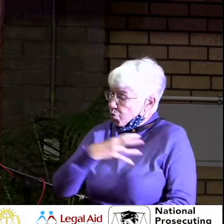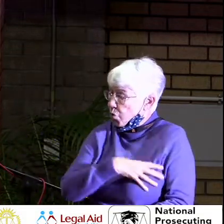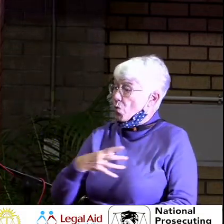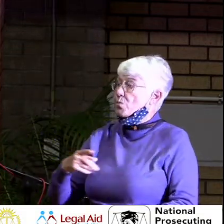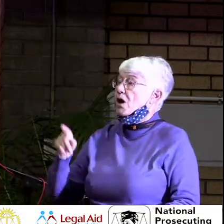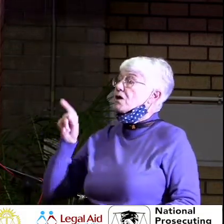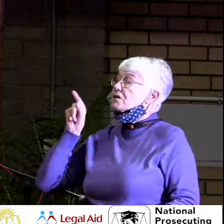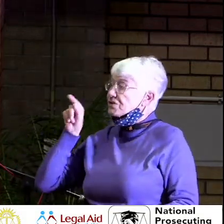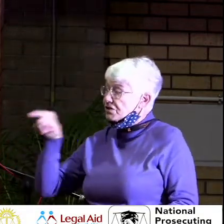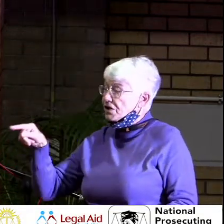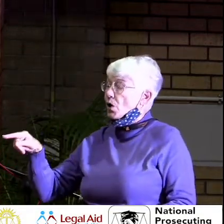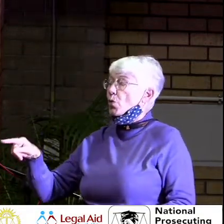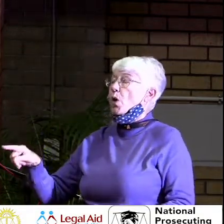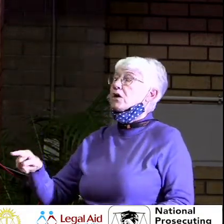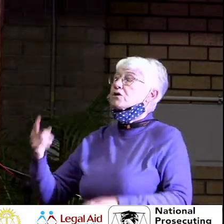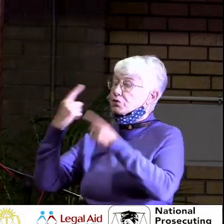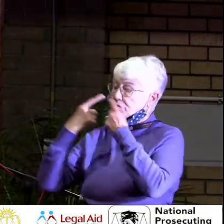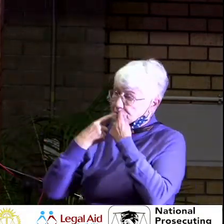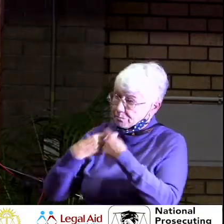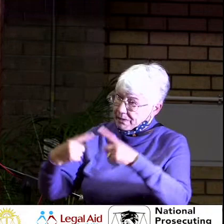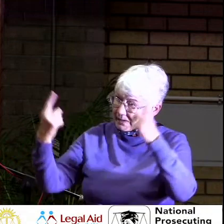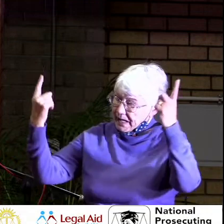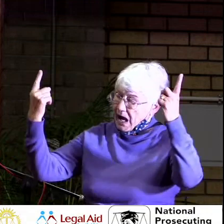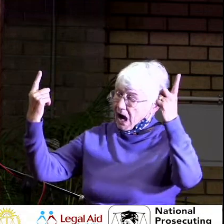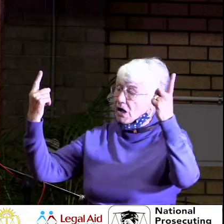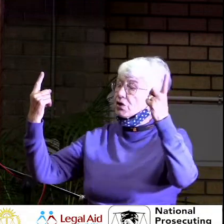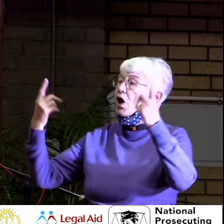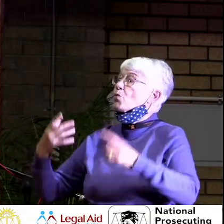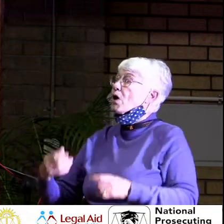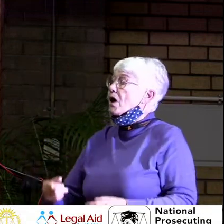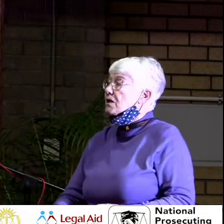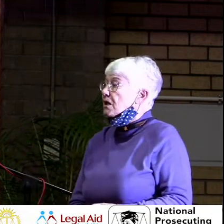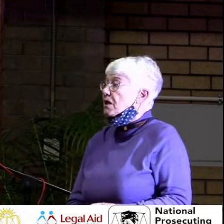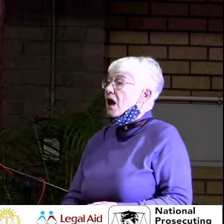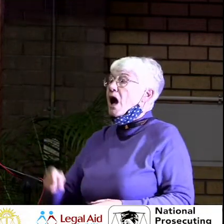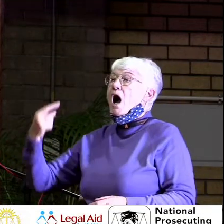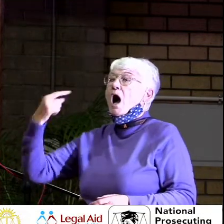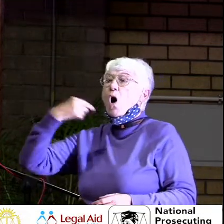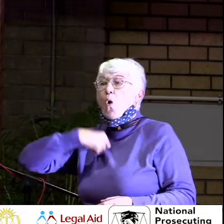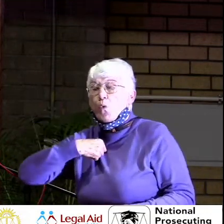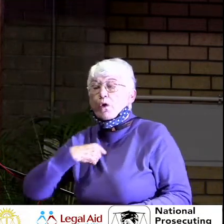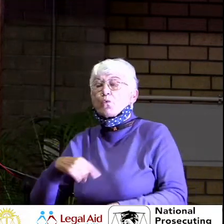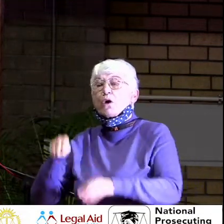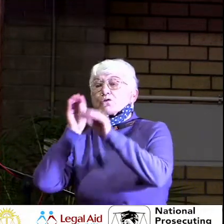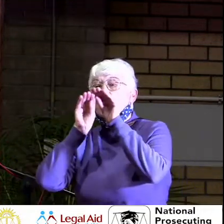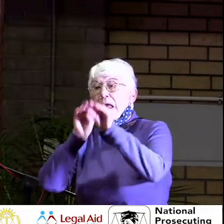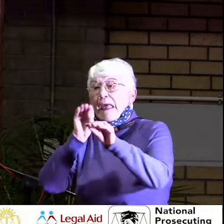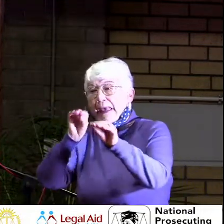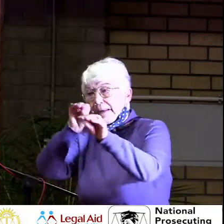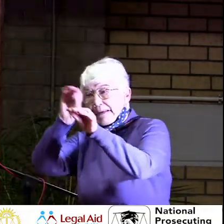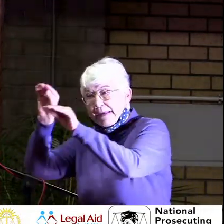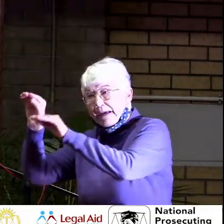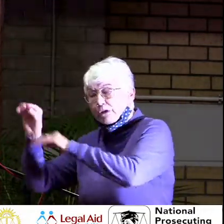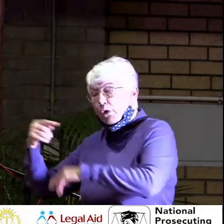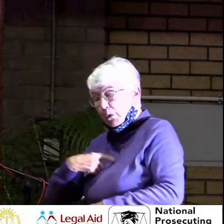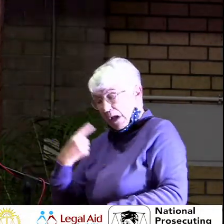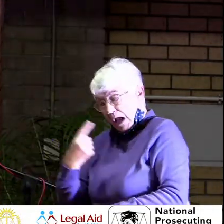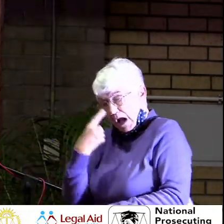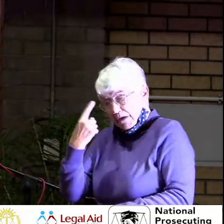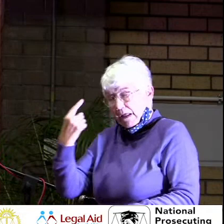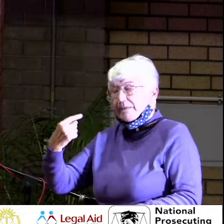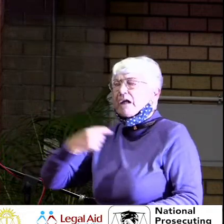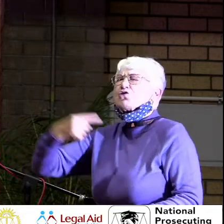women. That is our responsibility. We need to educate ourselves in terms of our rights, because knowledge is